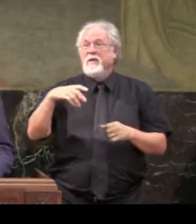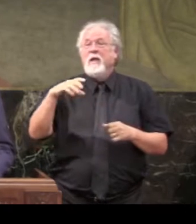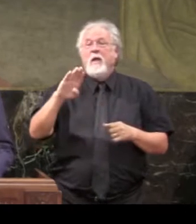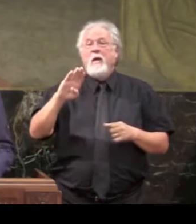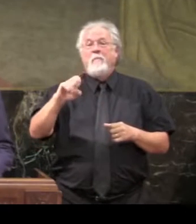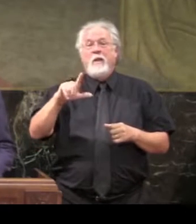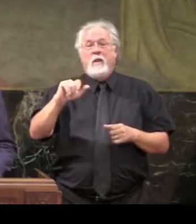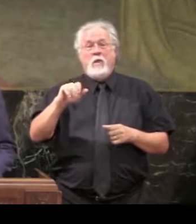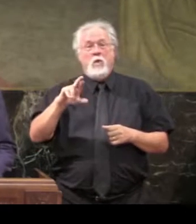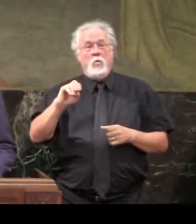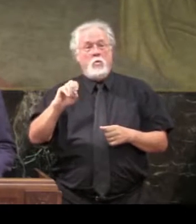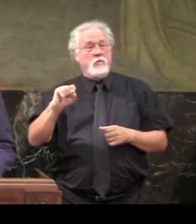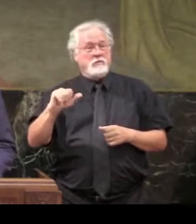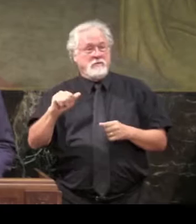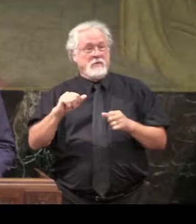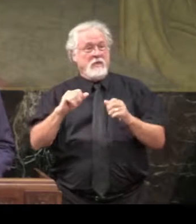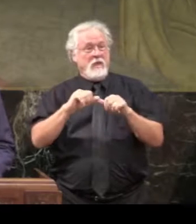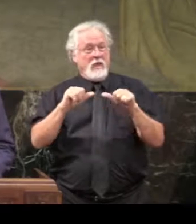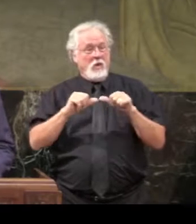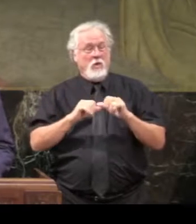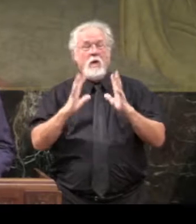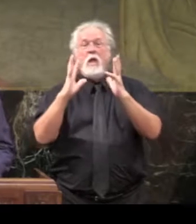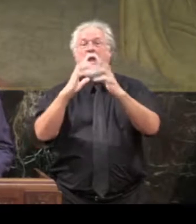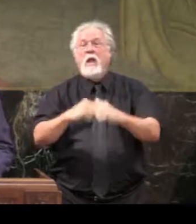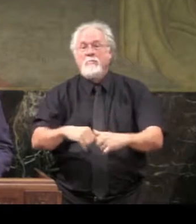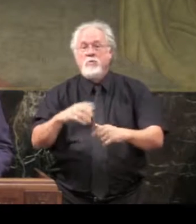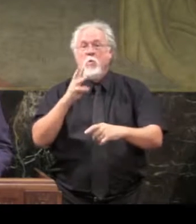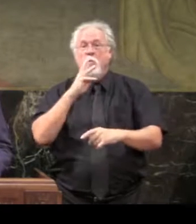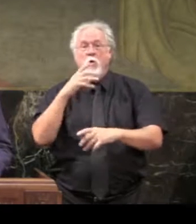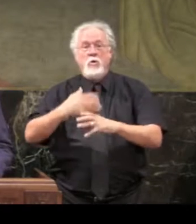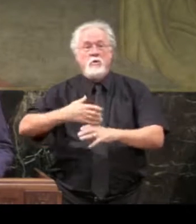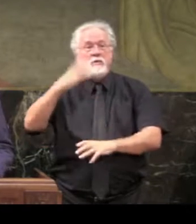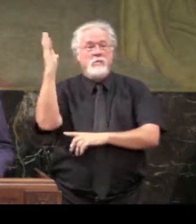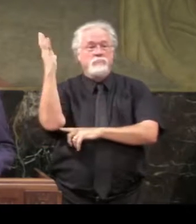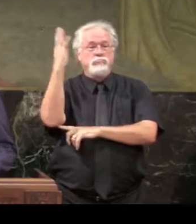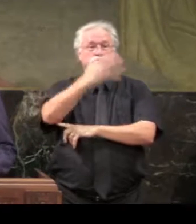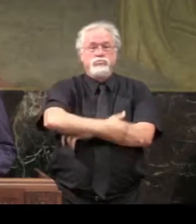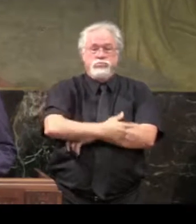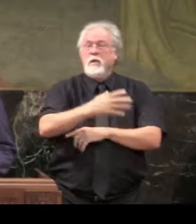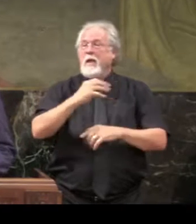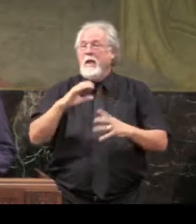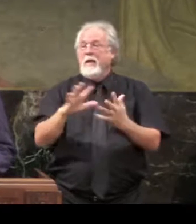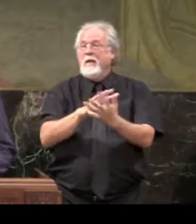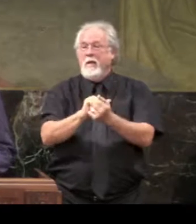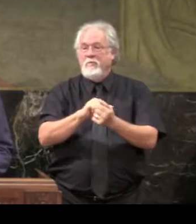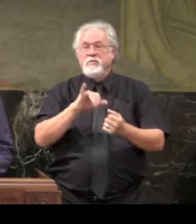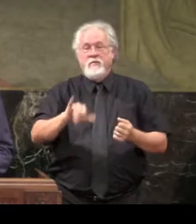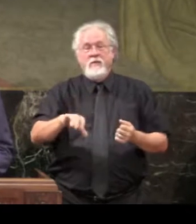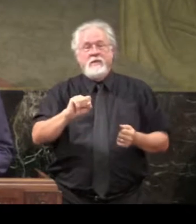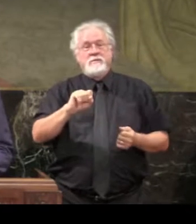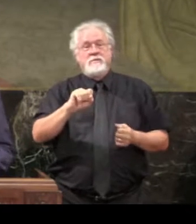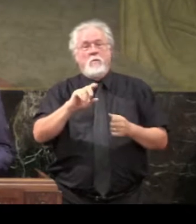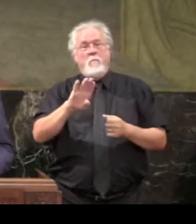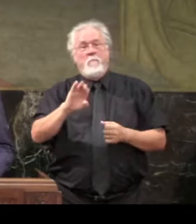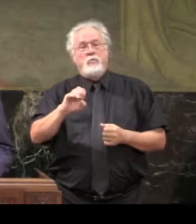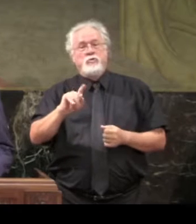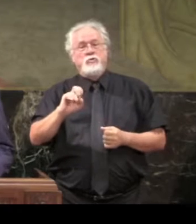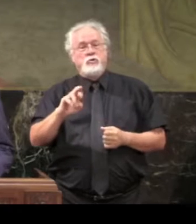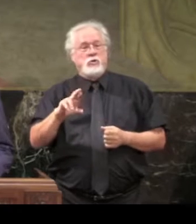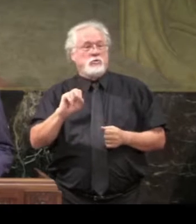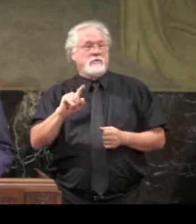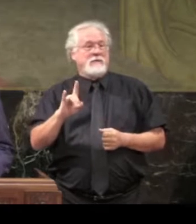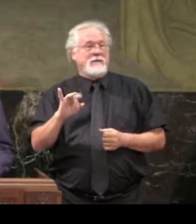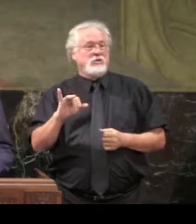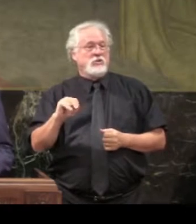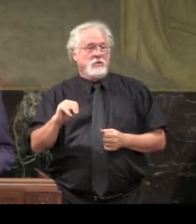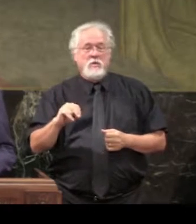Bella Rosa area, collapsing a water tower serving Assumption Parish and damaging their booster station. As a result of the disaster,